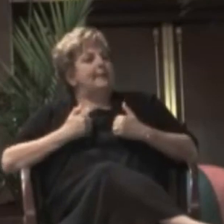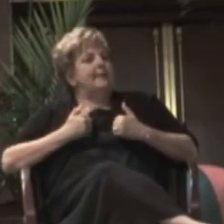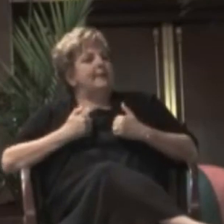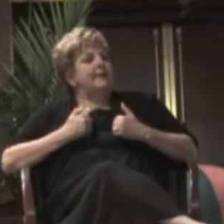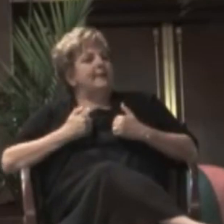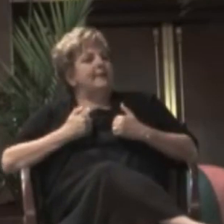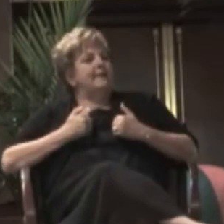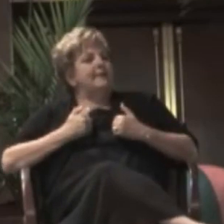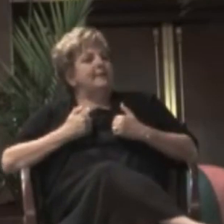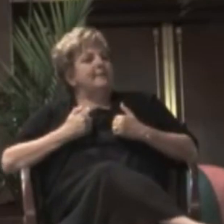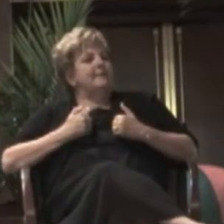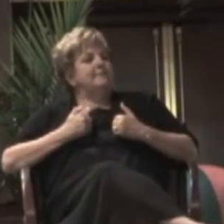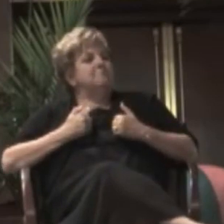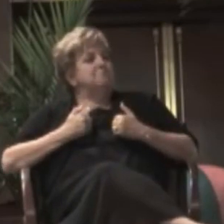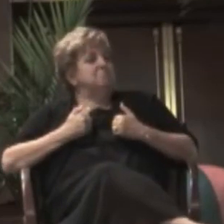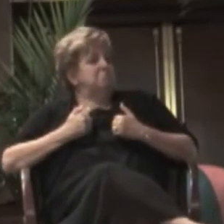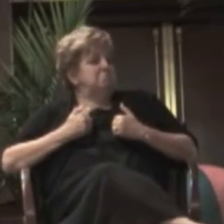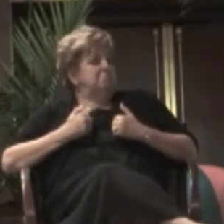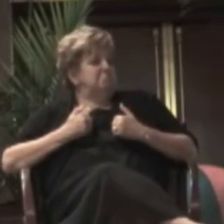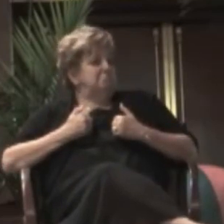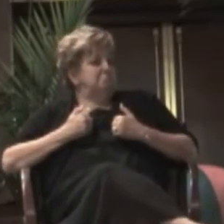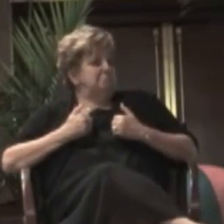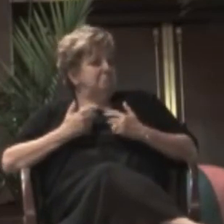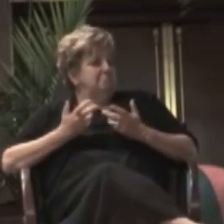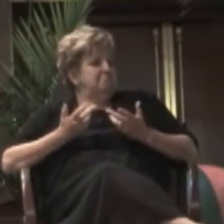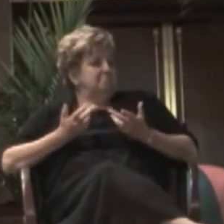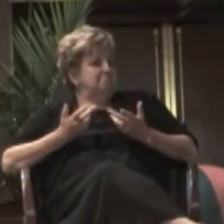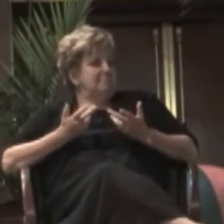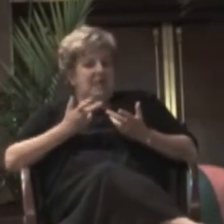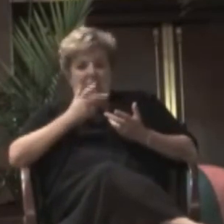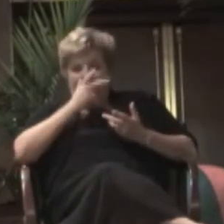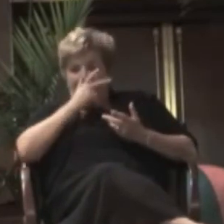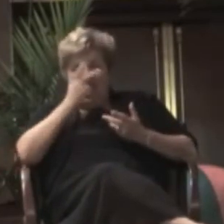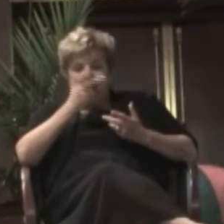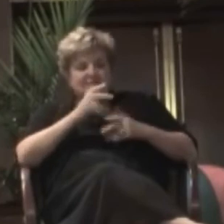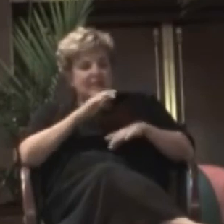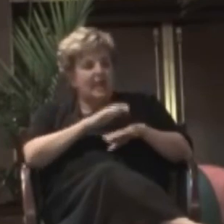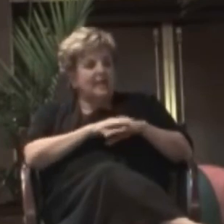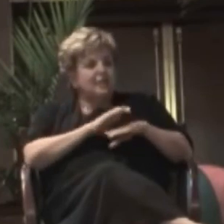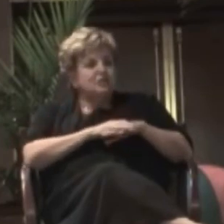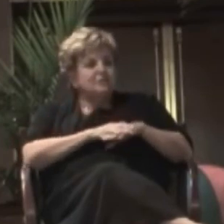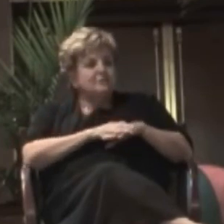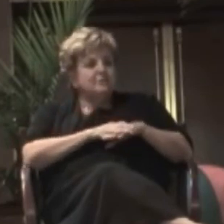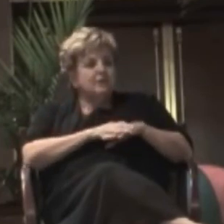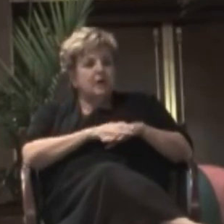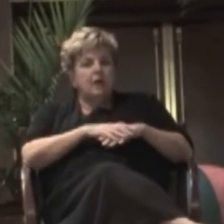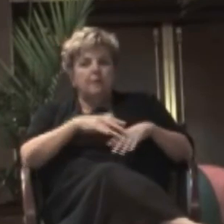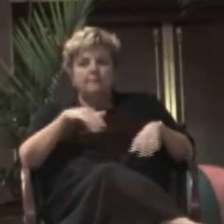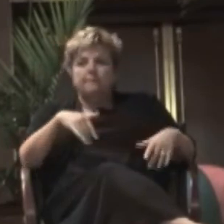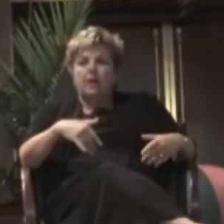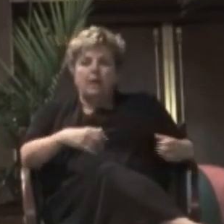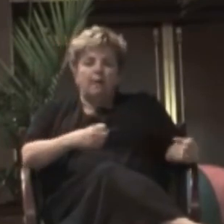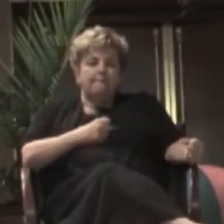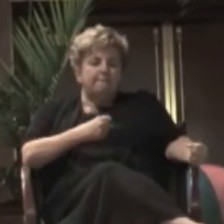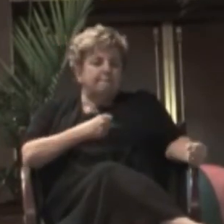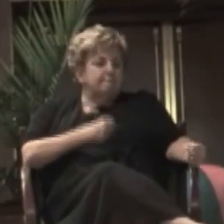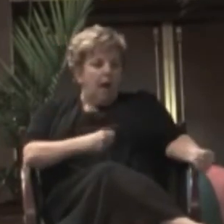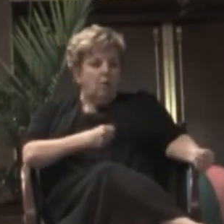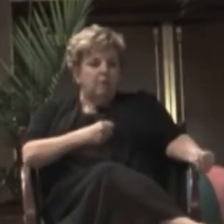message. Never heard of a more powerful message that somebody giving everything he's got.